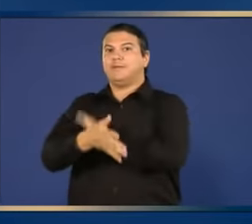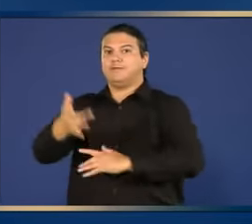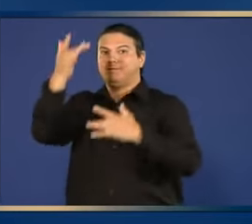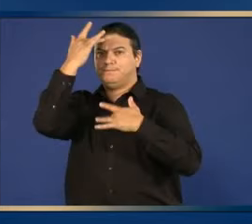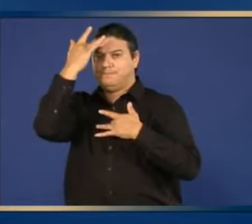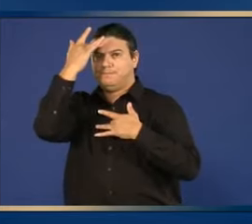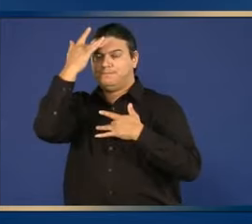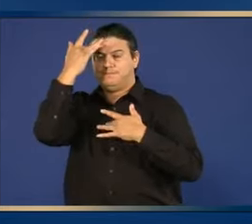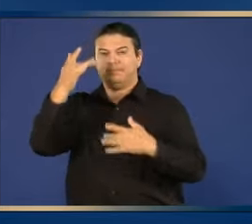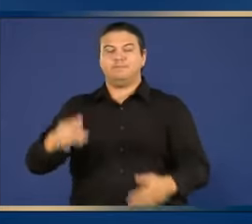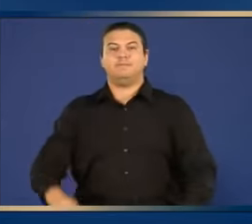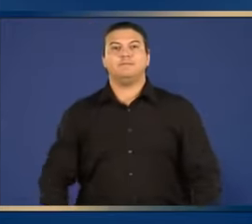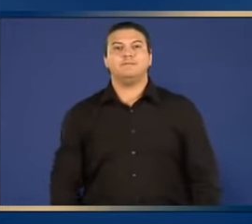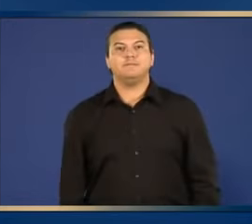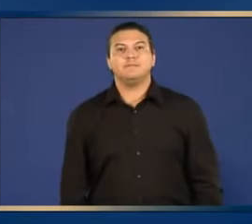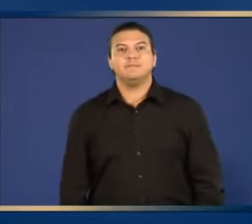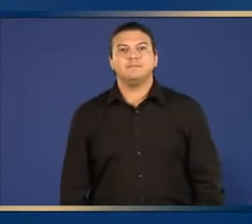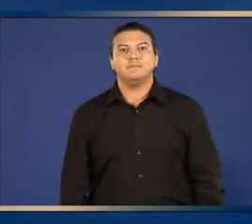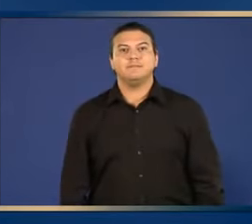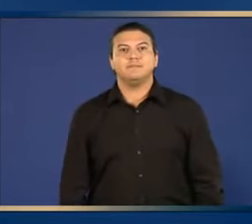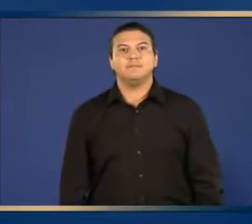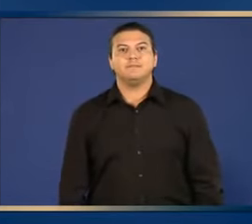talks.